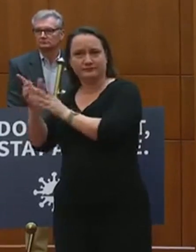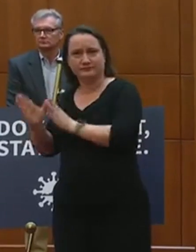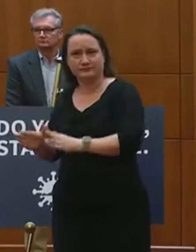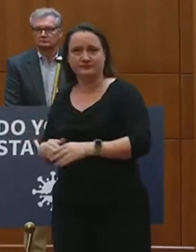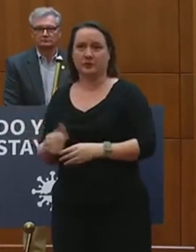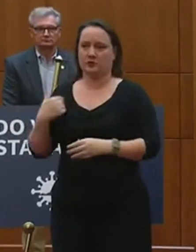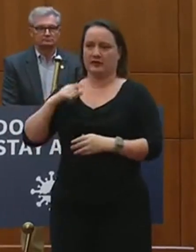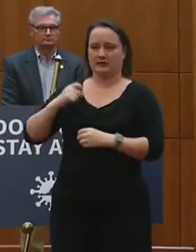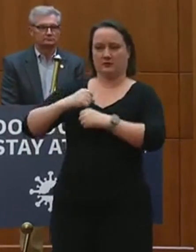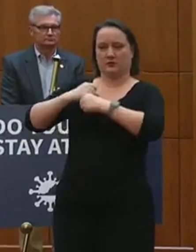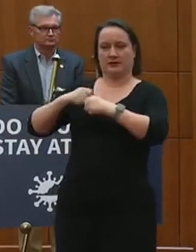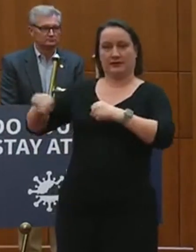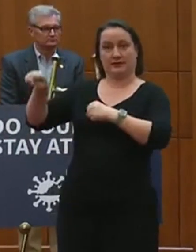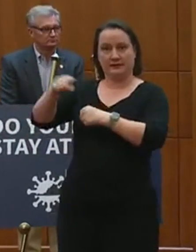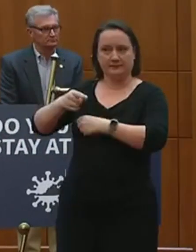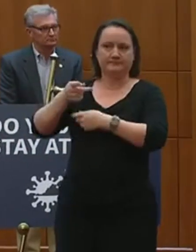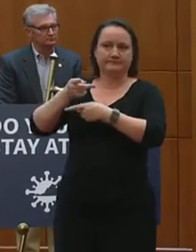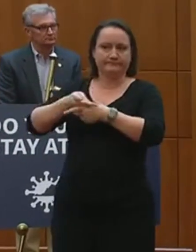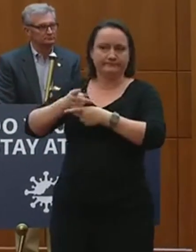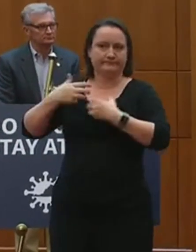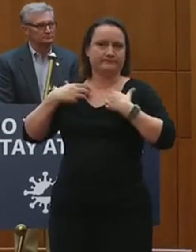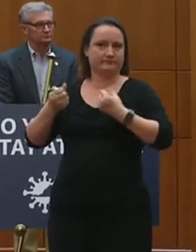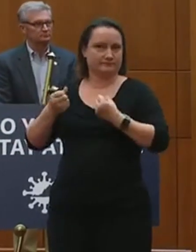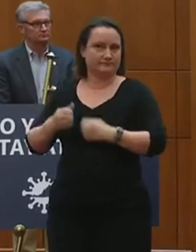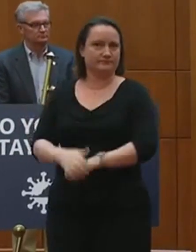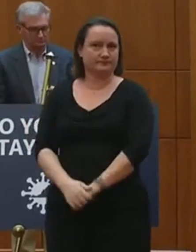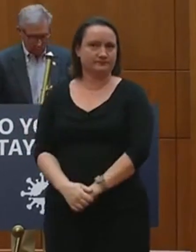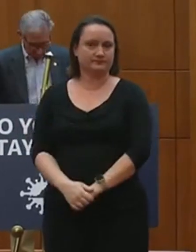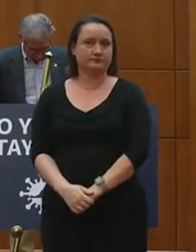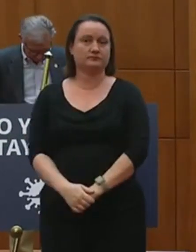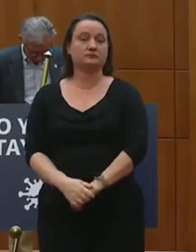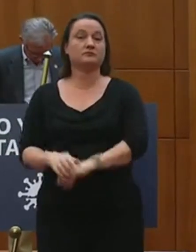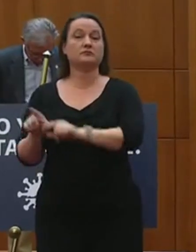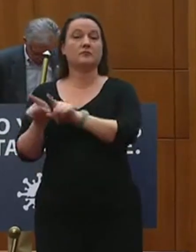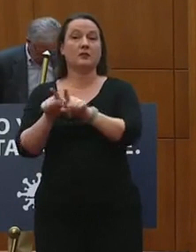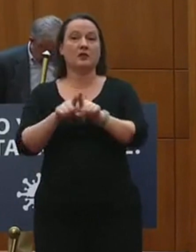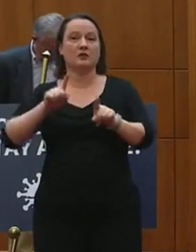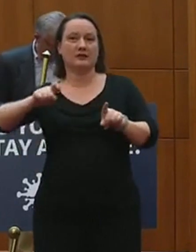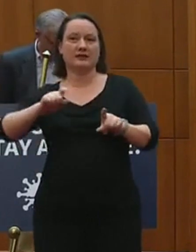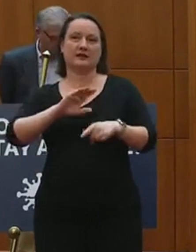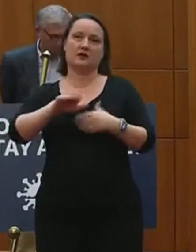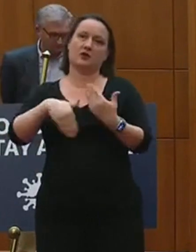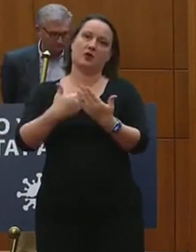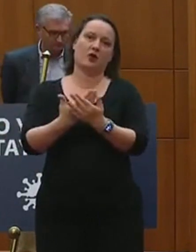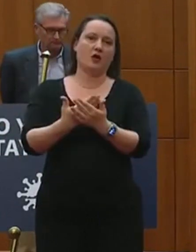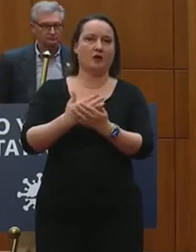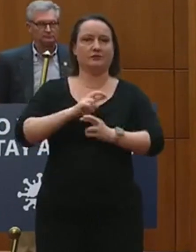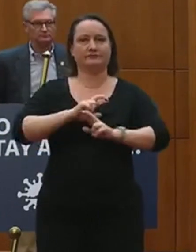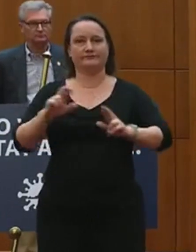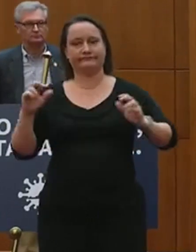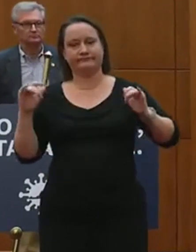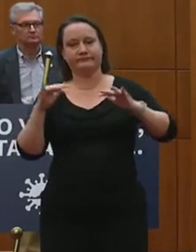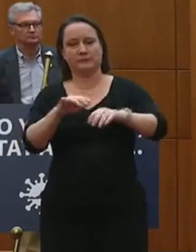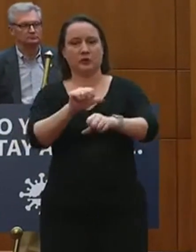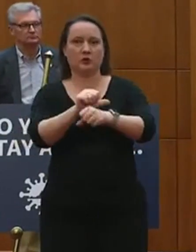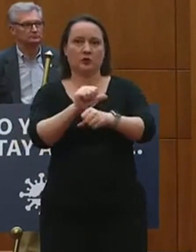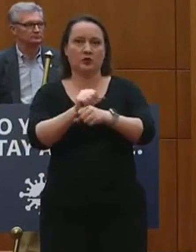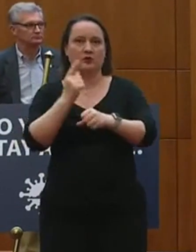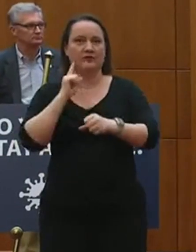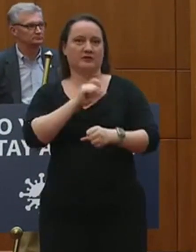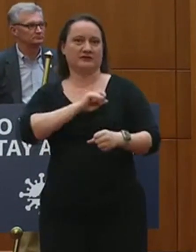protect them and keep them healthy. We also need an all-hands-on-deck for our staff of our